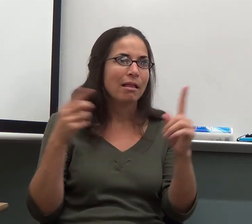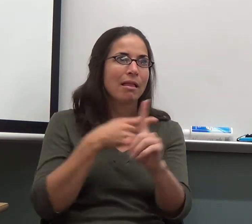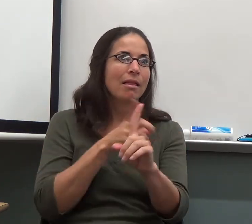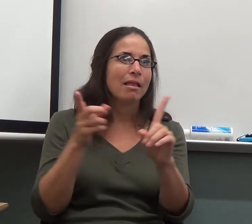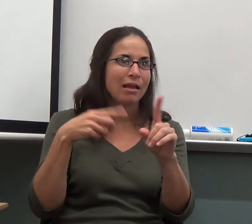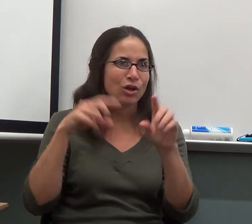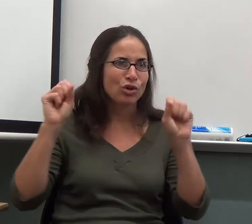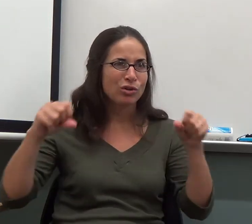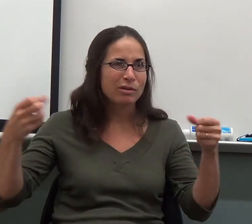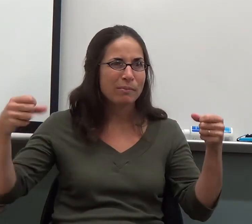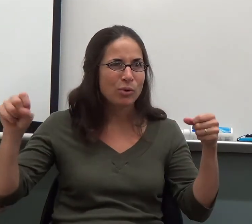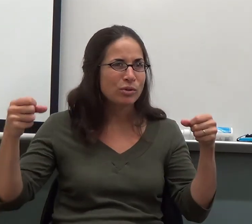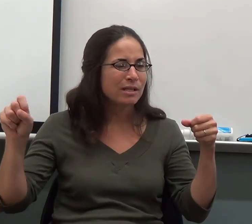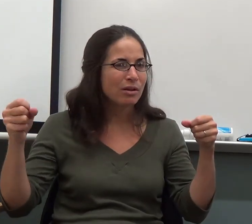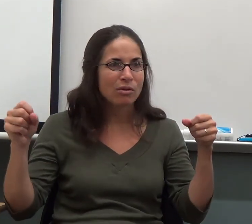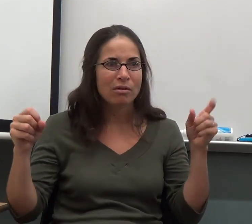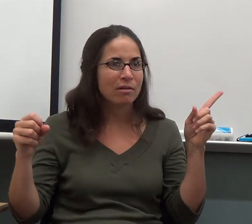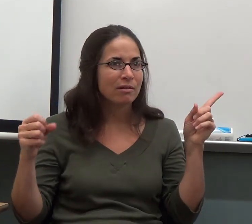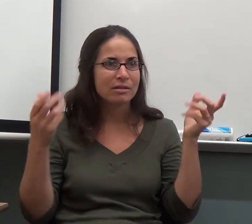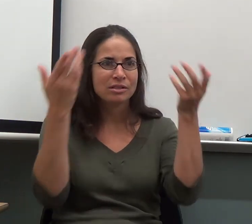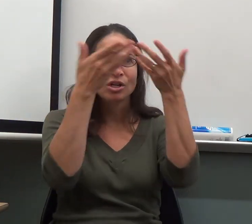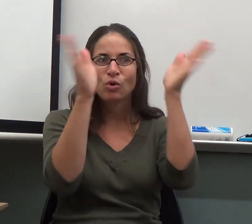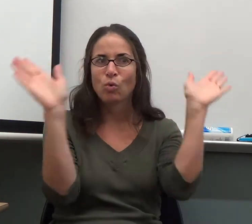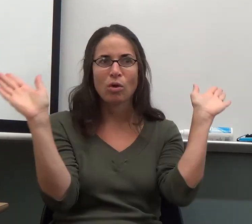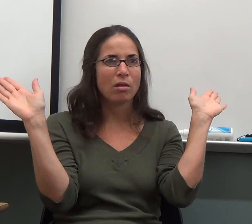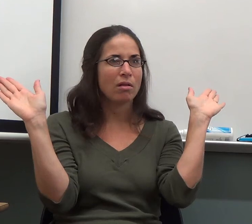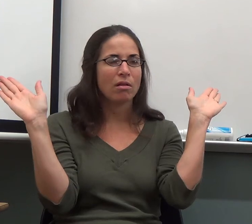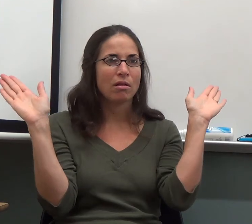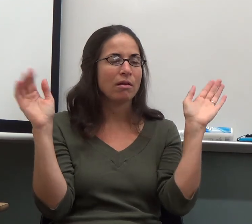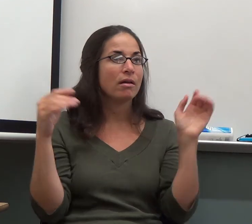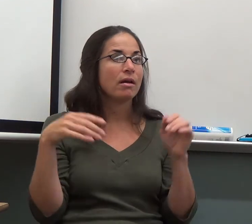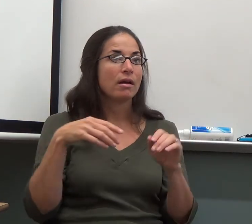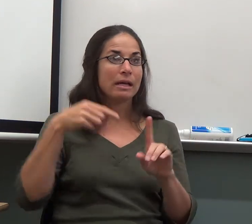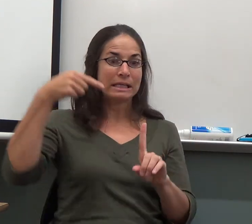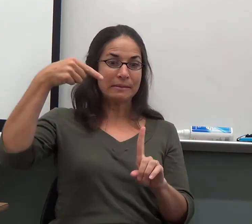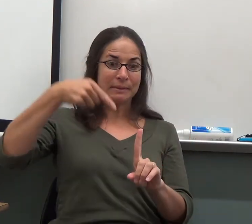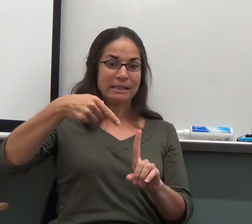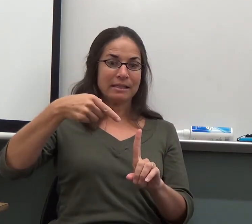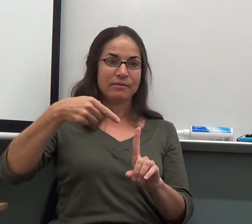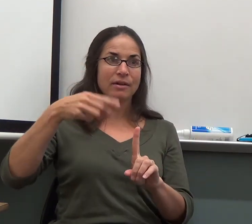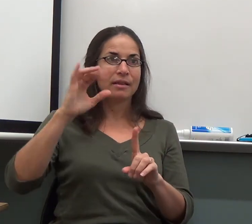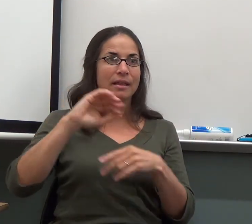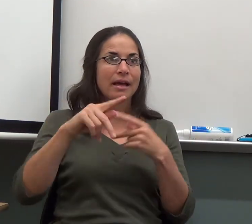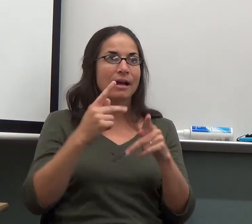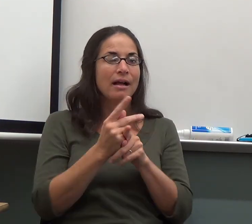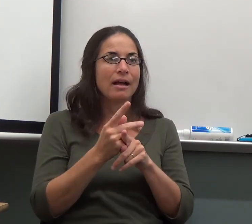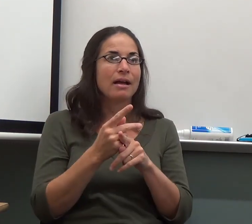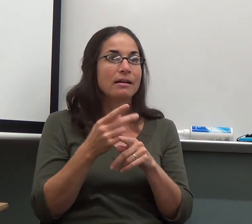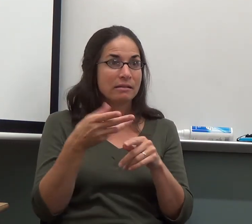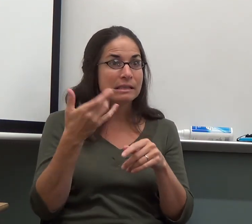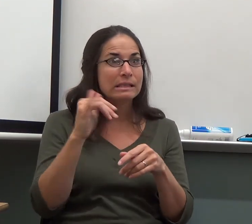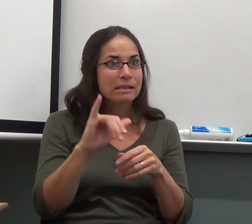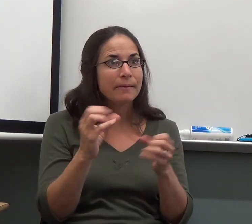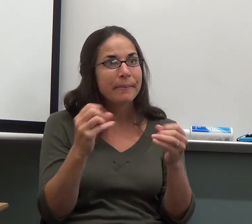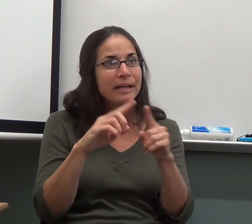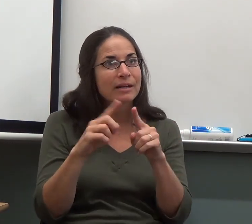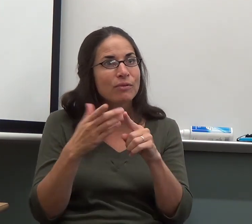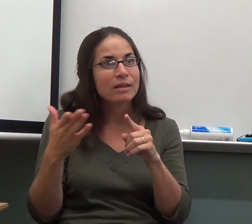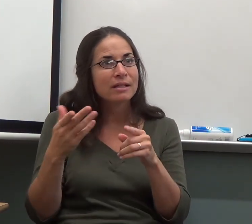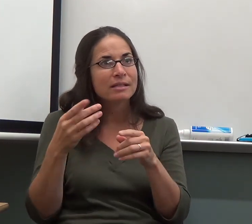right? Okay, and then I say this, well, this particular type has all these different things that makes it unique. Way too much to